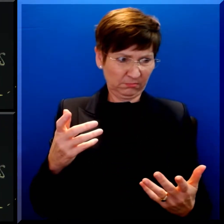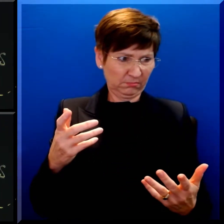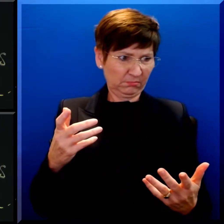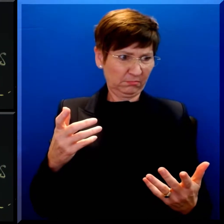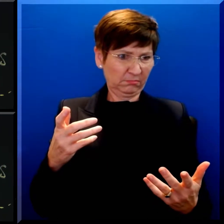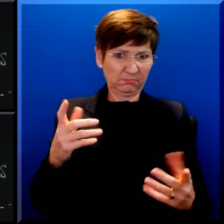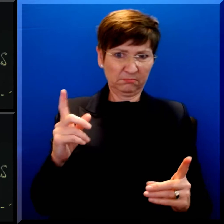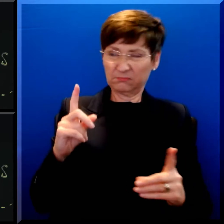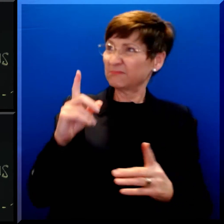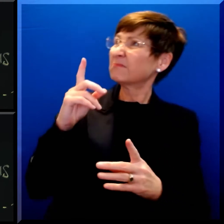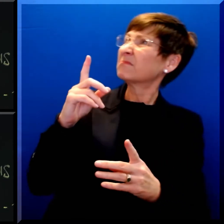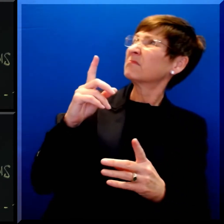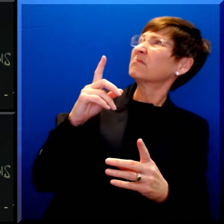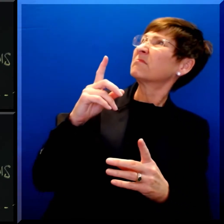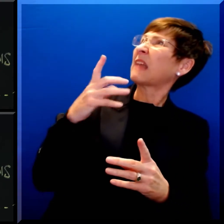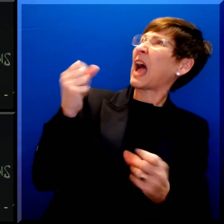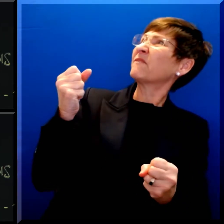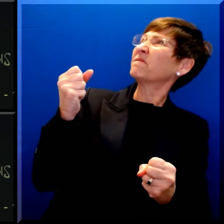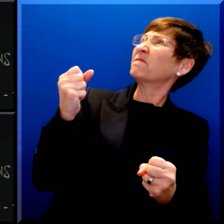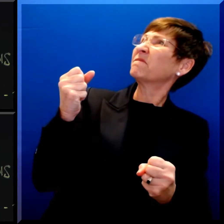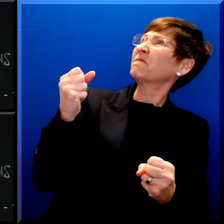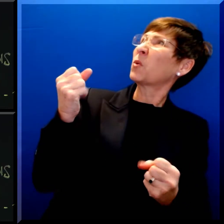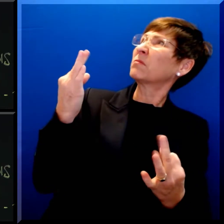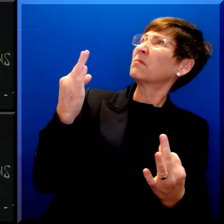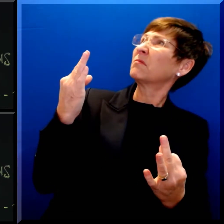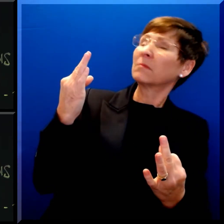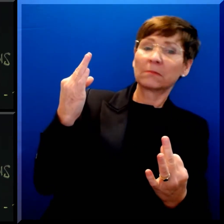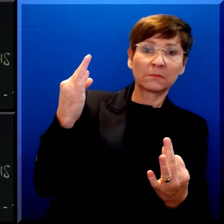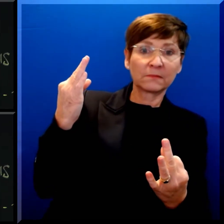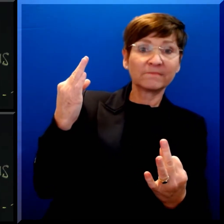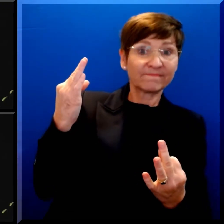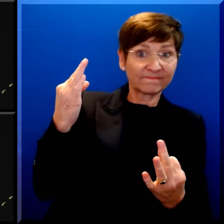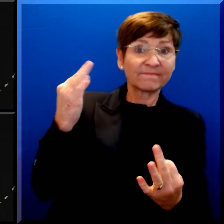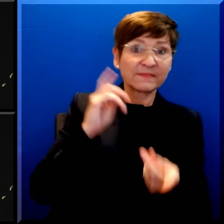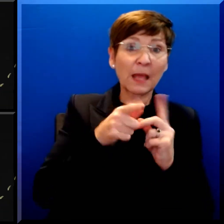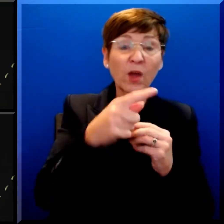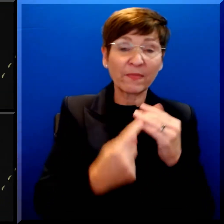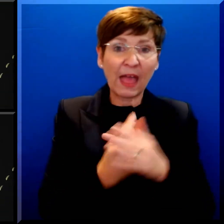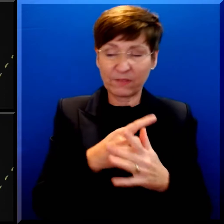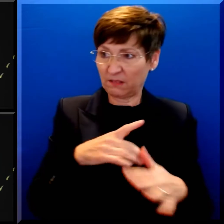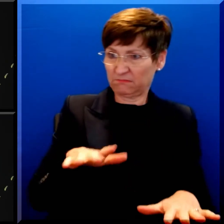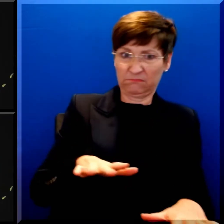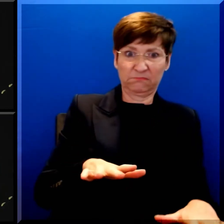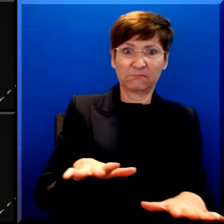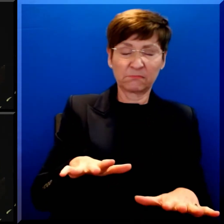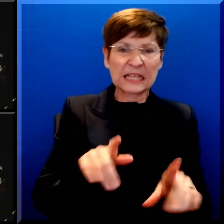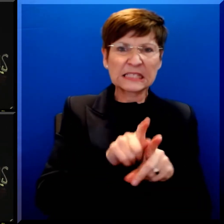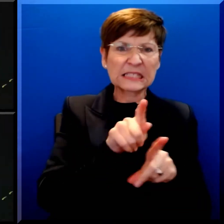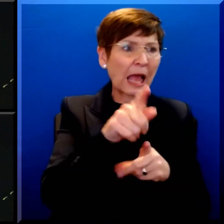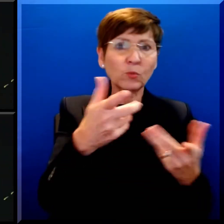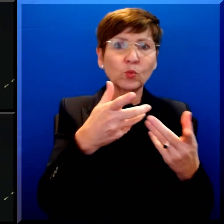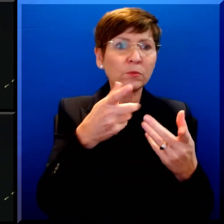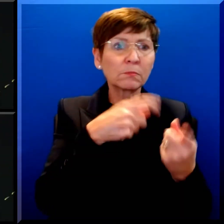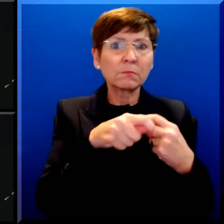faith. Guys, this happens to every one of us. A crisis can happen through a messy divorce. A crisis can happen